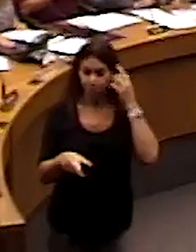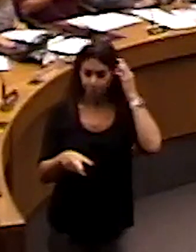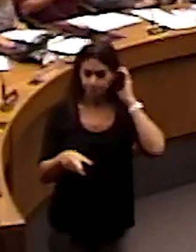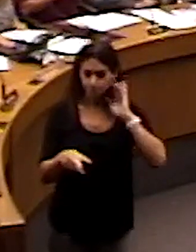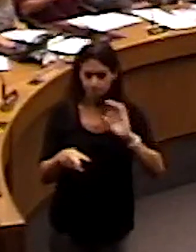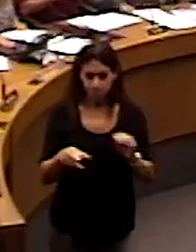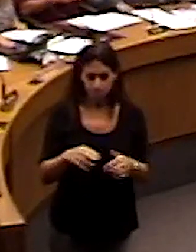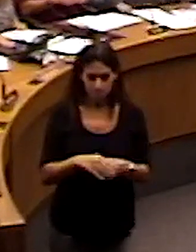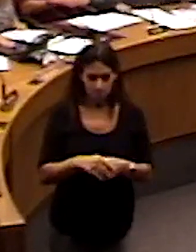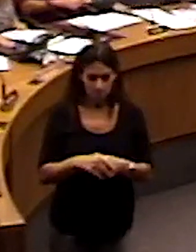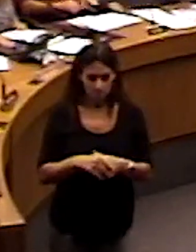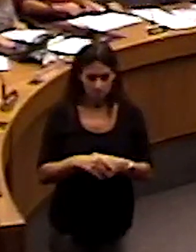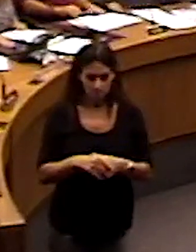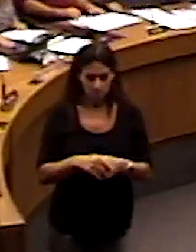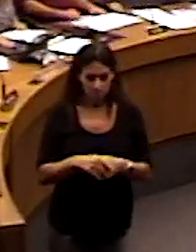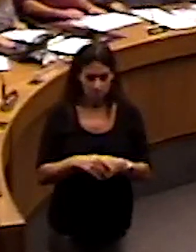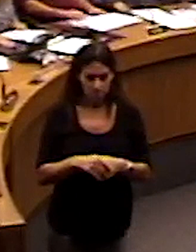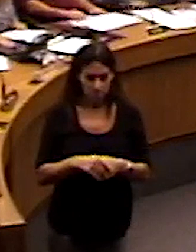Wow.